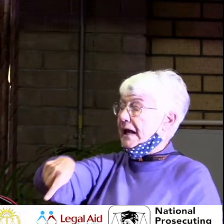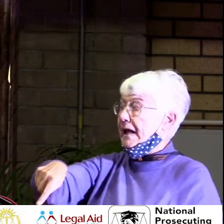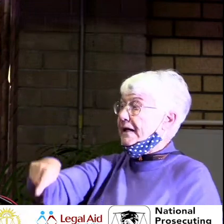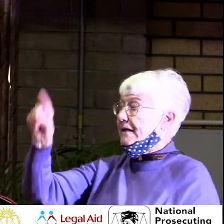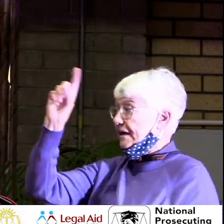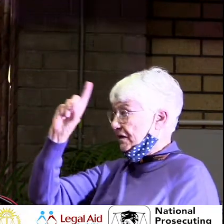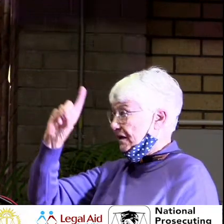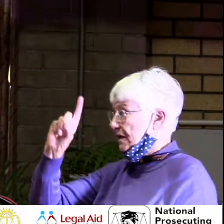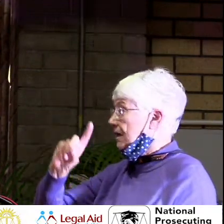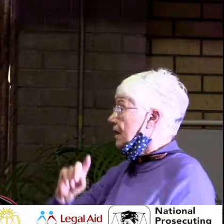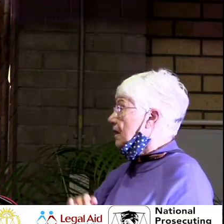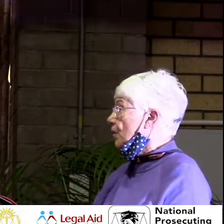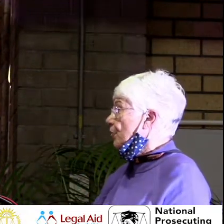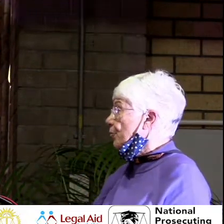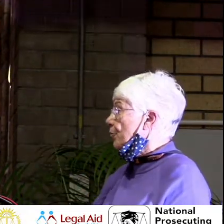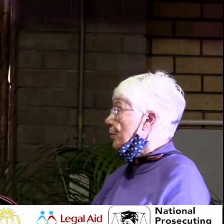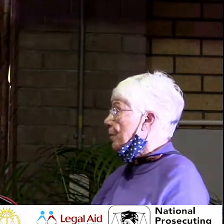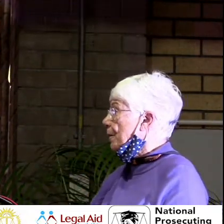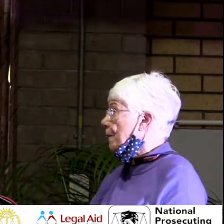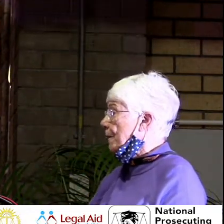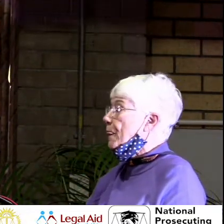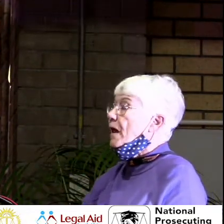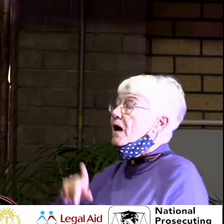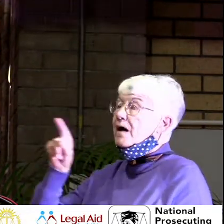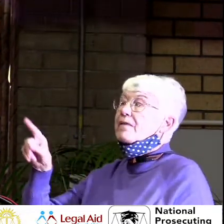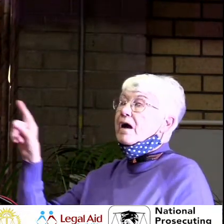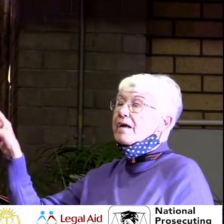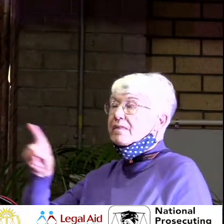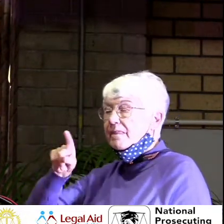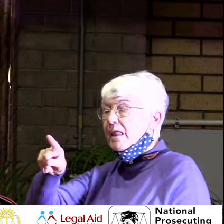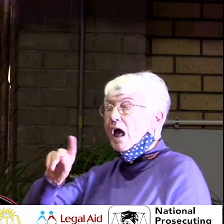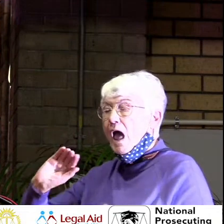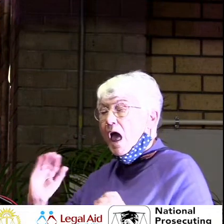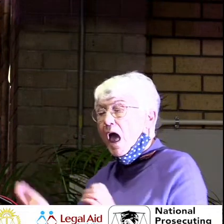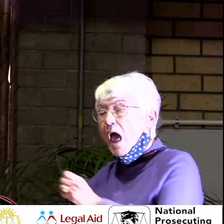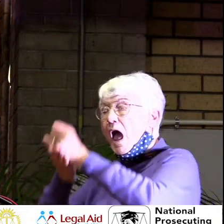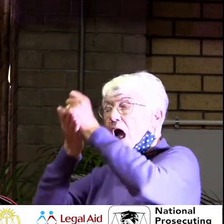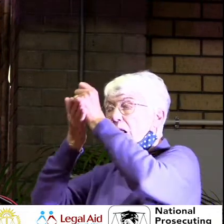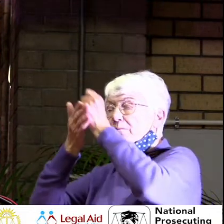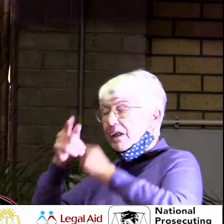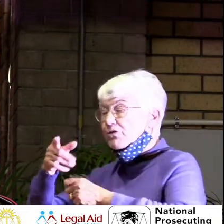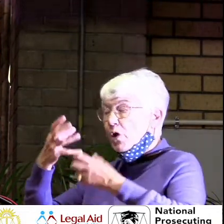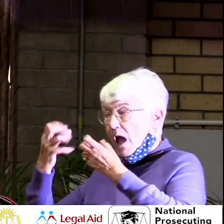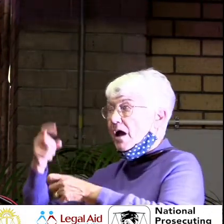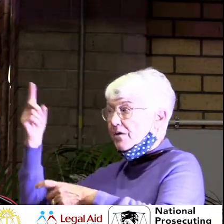That's additional to the resources that they do have. So at this stage,